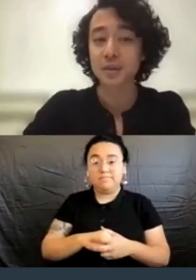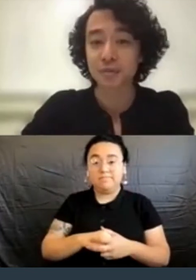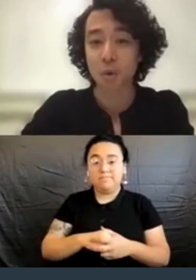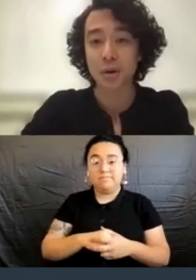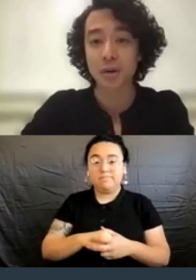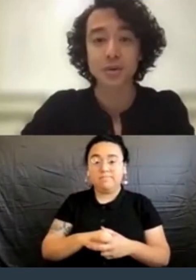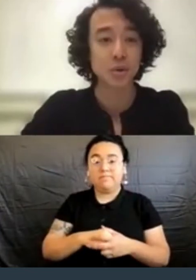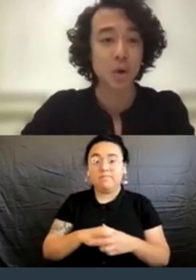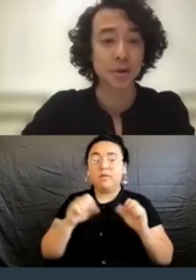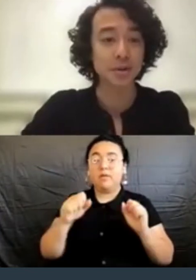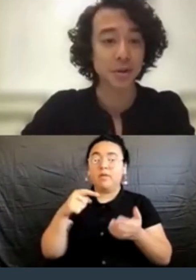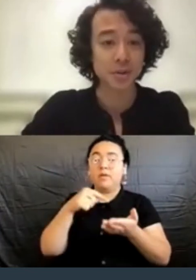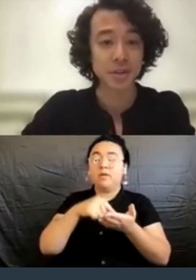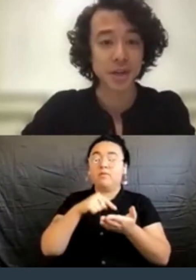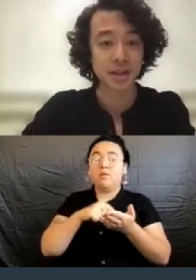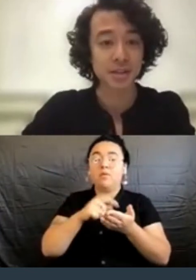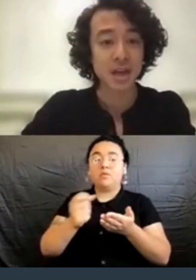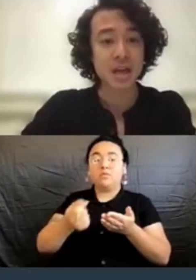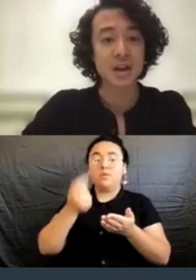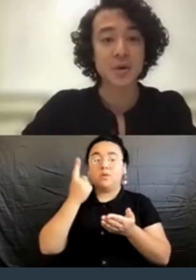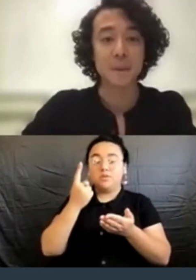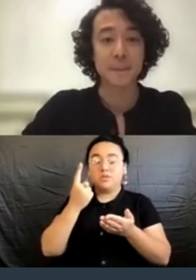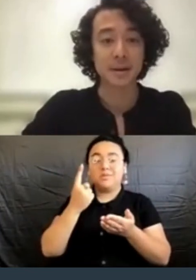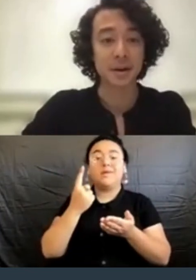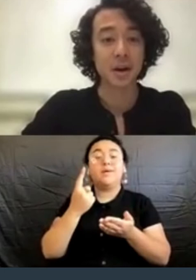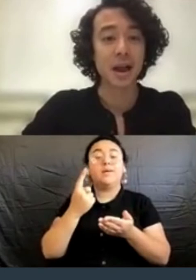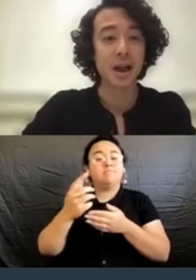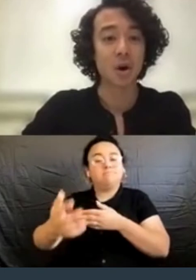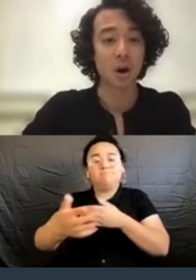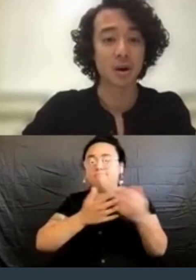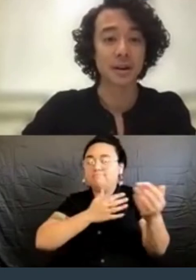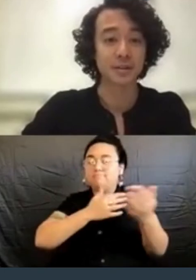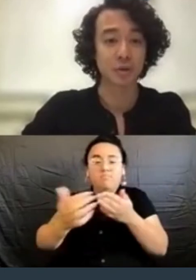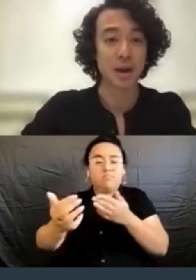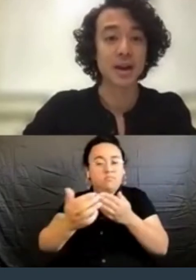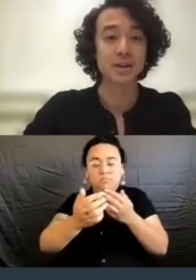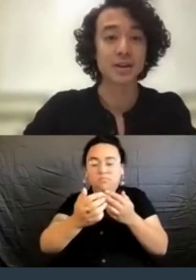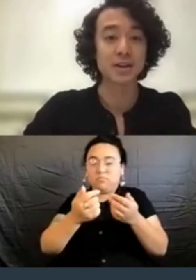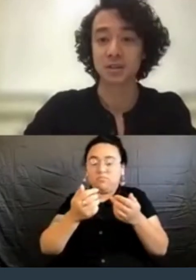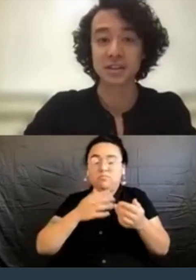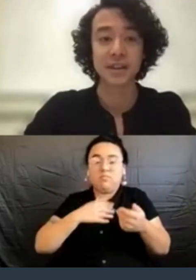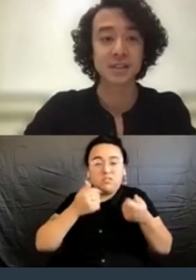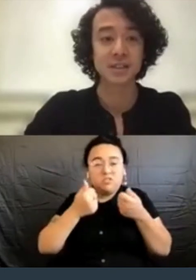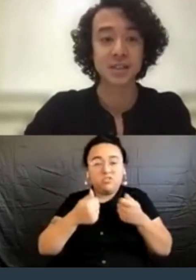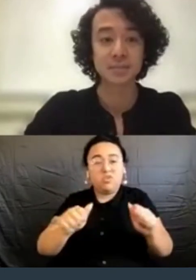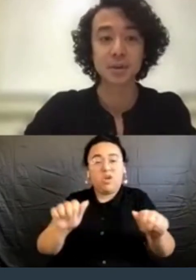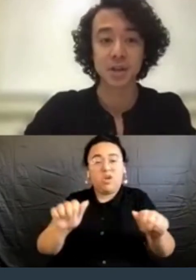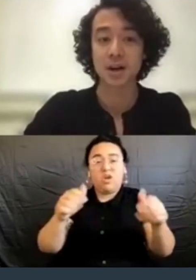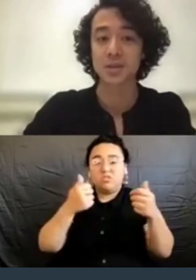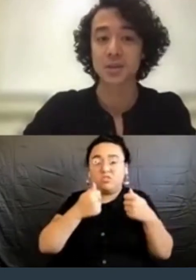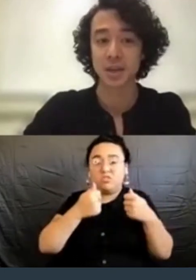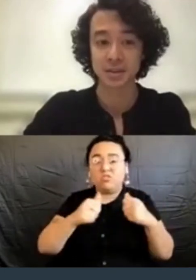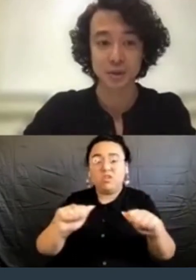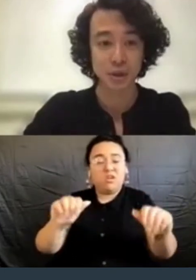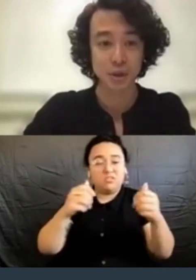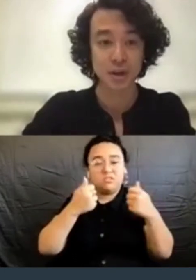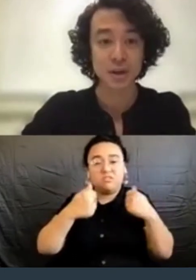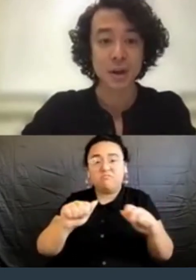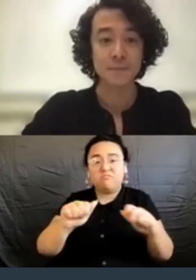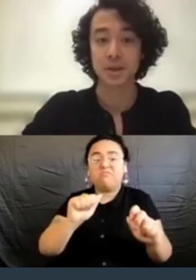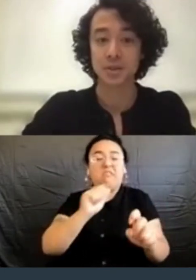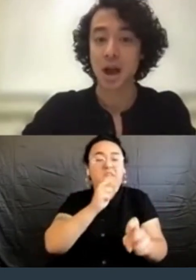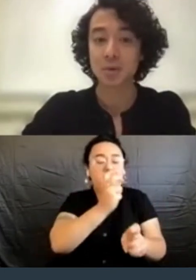I could afford to understand that no matter how hard I tried, I should leave a deeply toxic